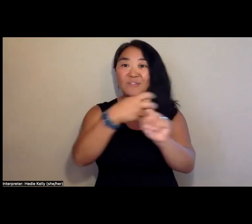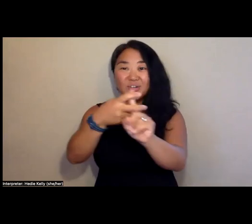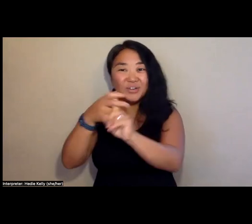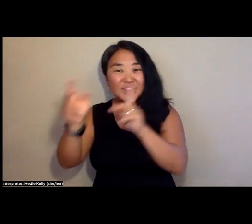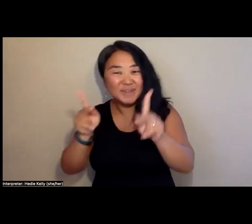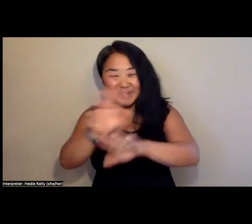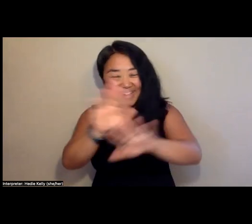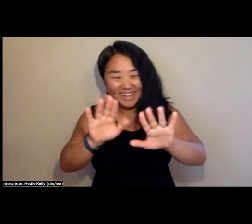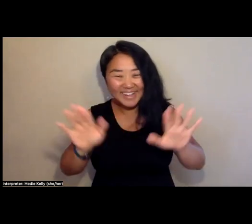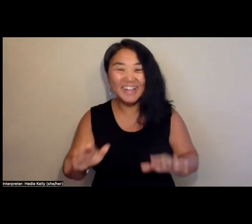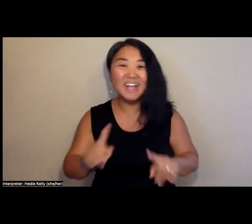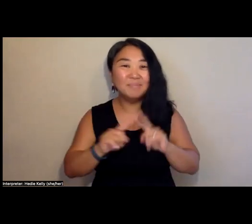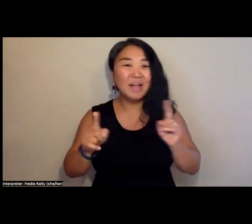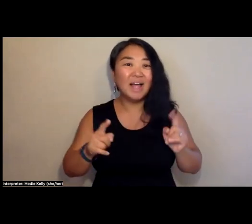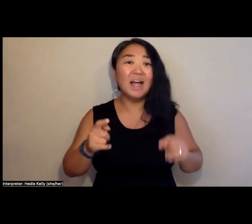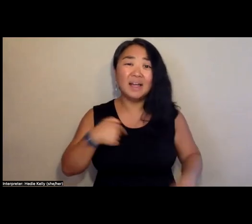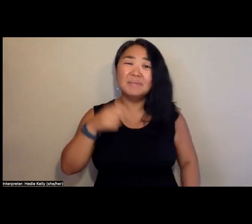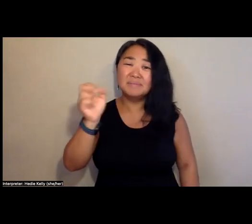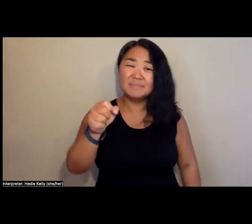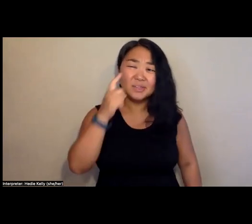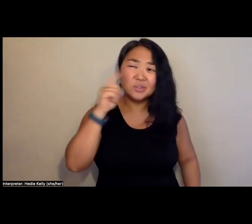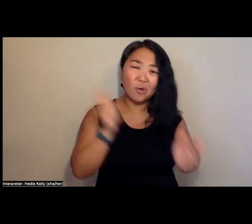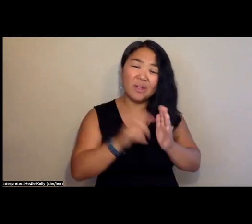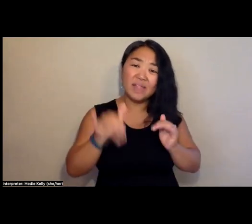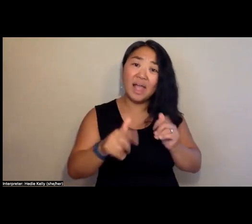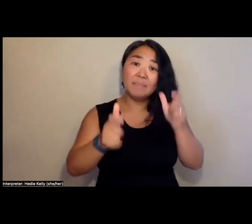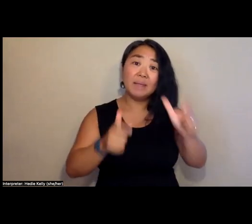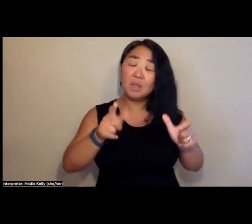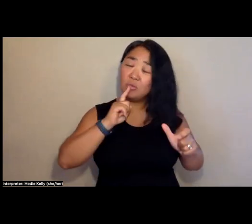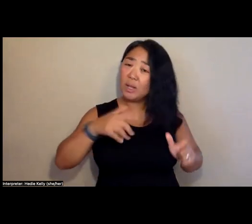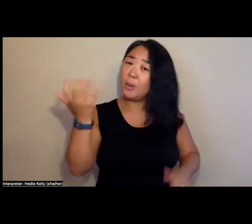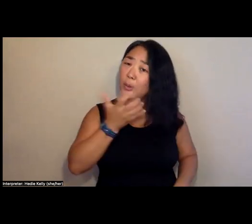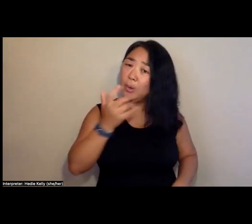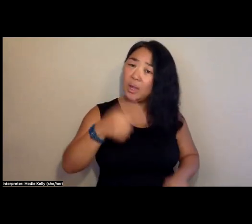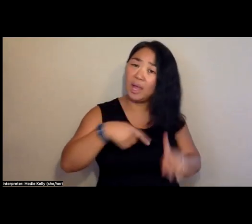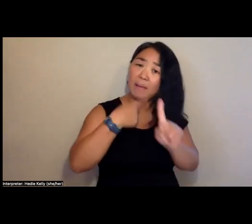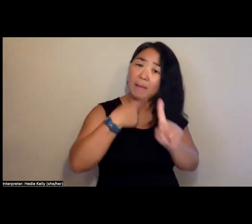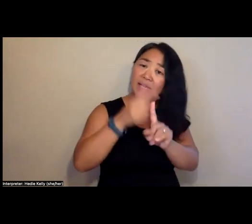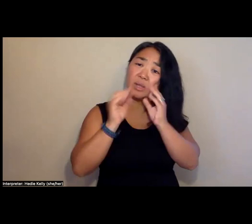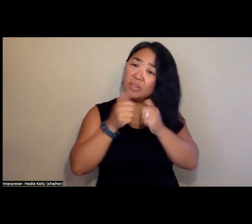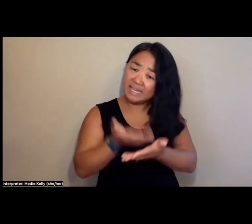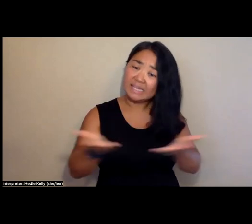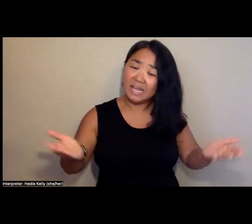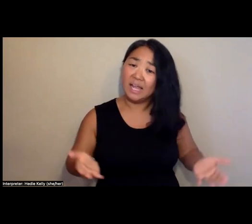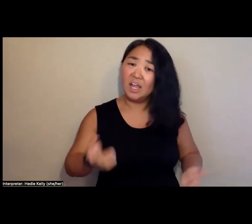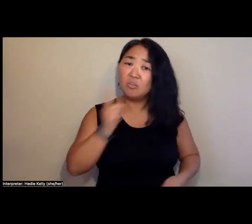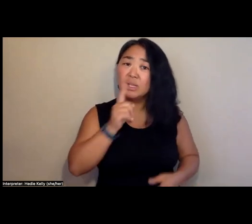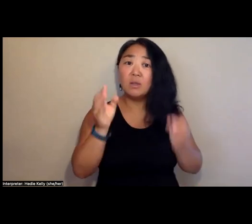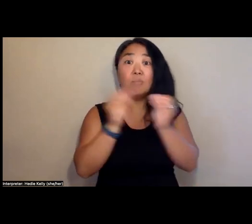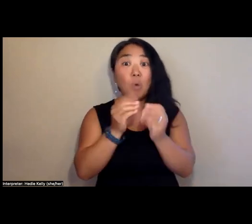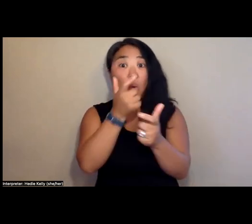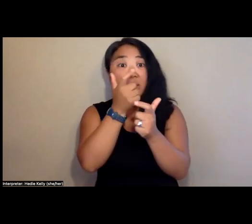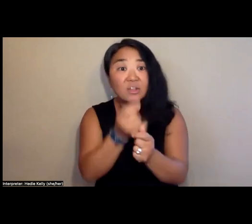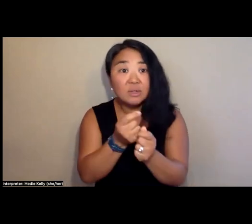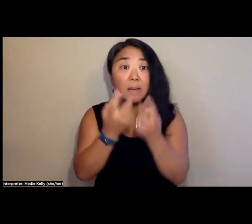but I have found that people have had really positive experiences with this thing, and it's all the more interesting when we see the